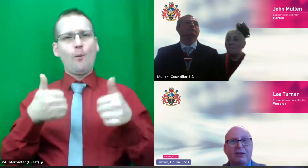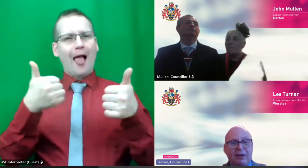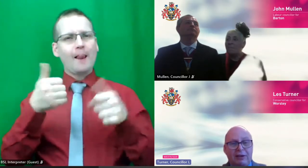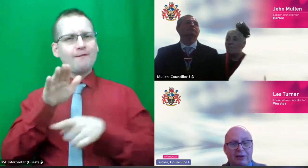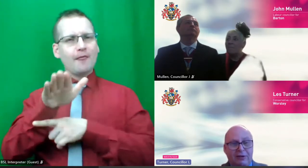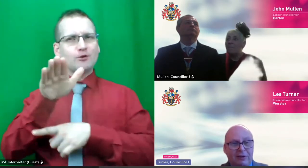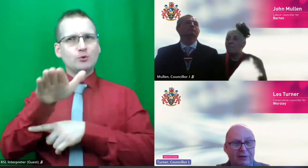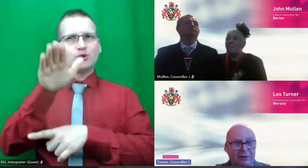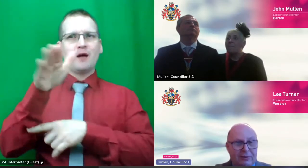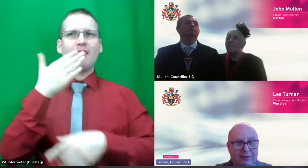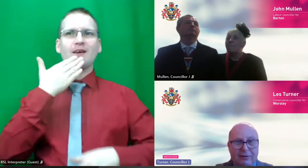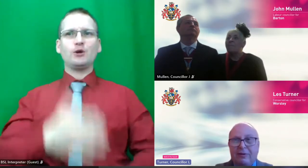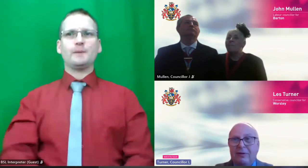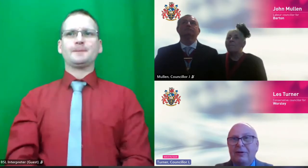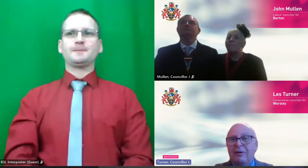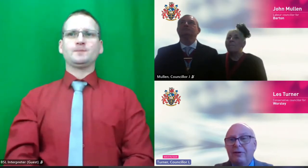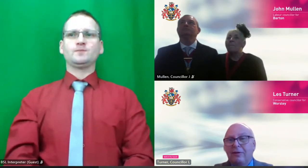future. Thank you.